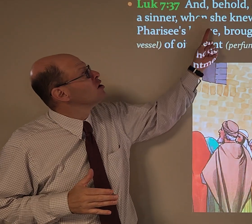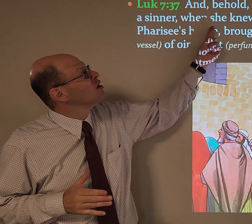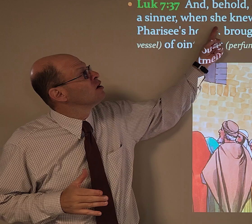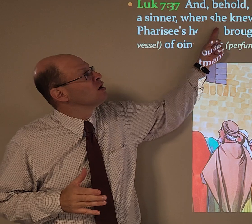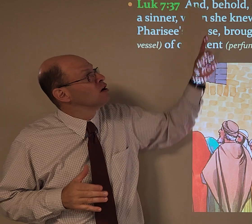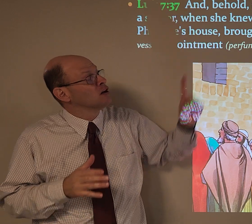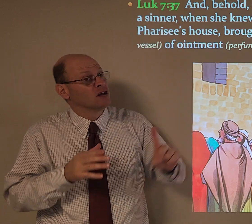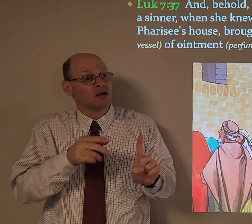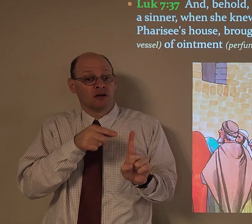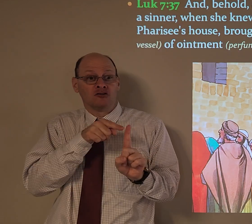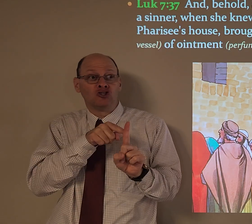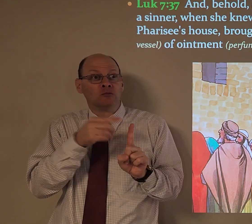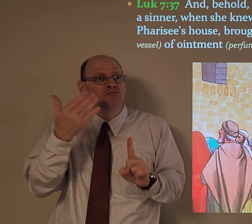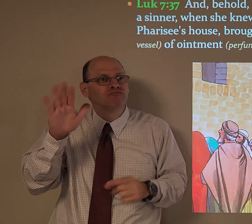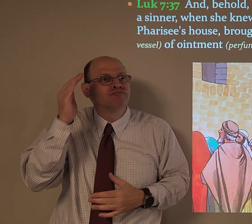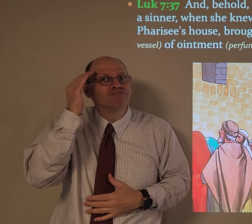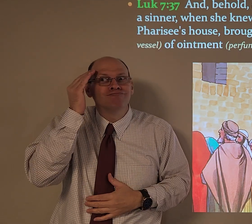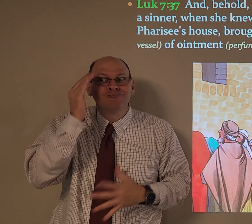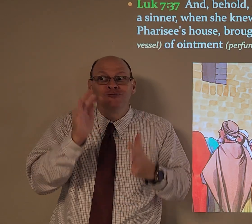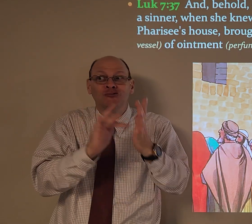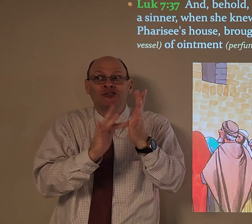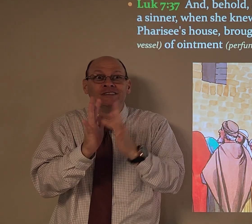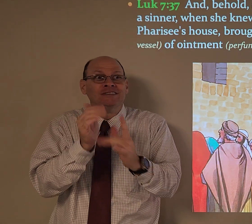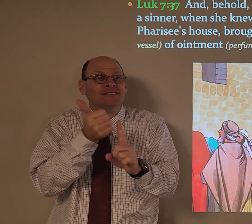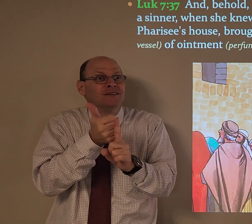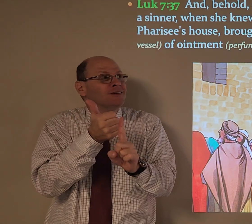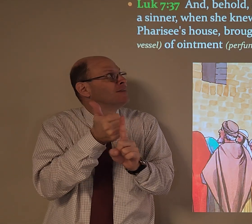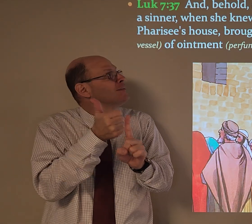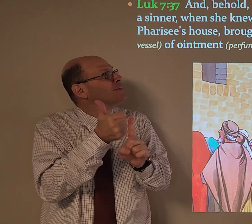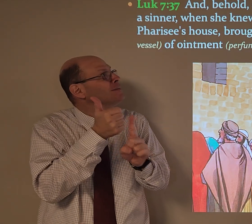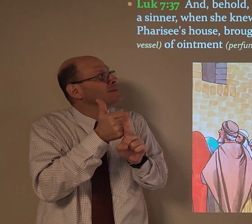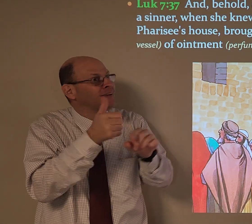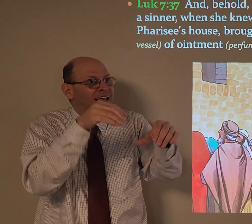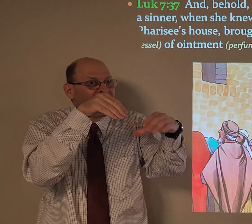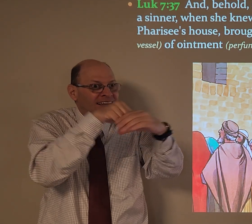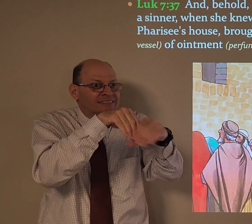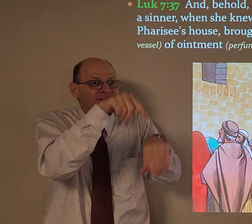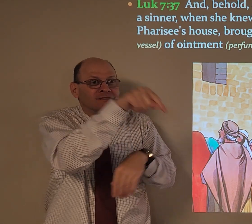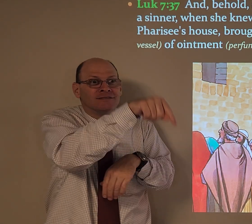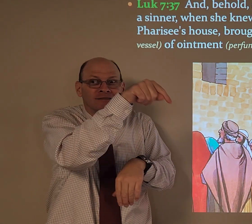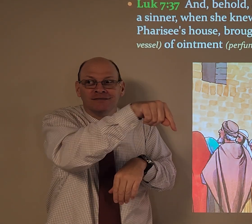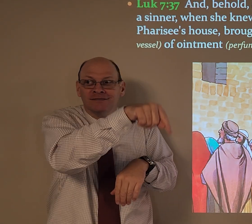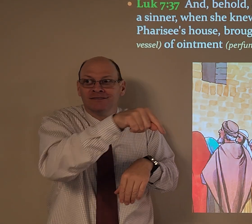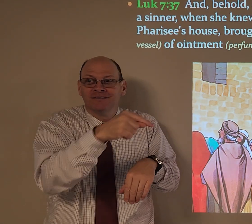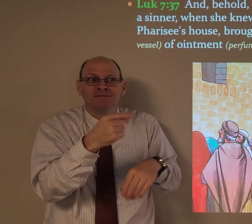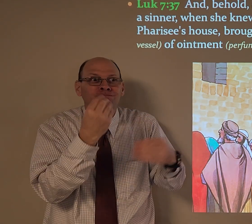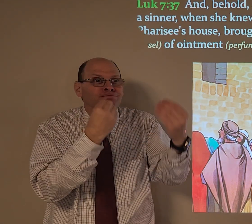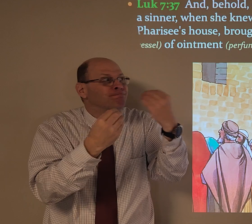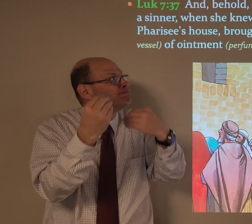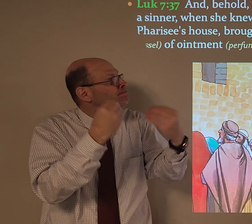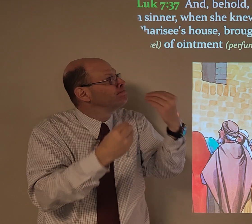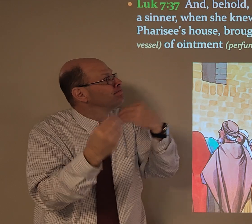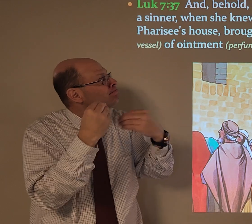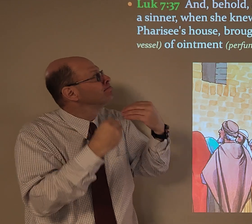when she knew that Jesus sat at meat in the Pharisee's